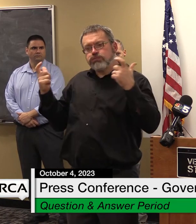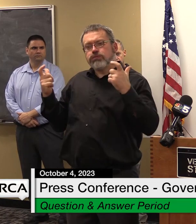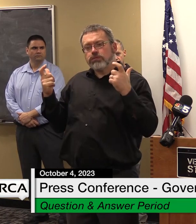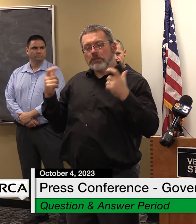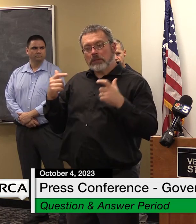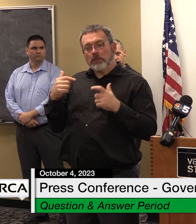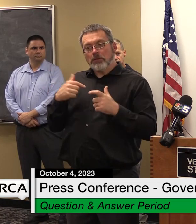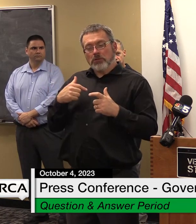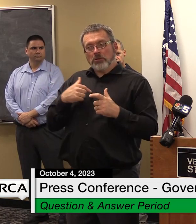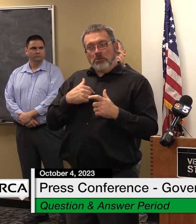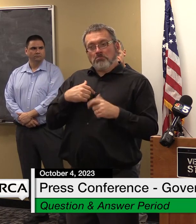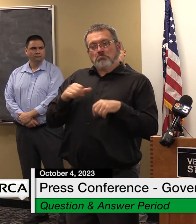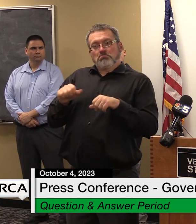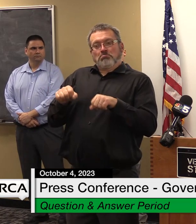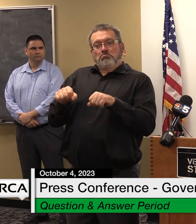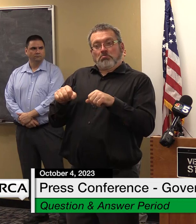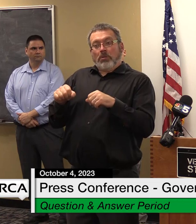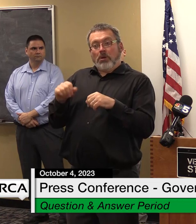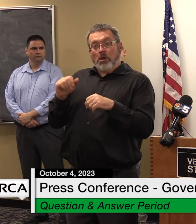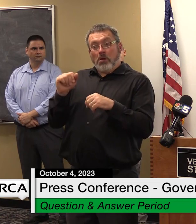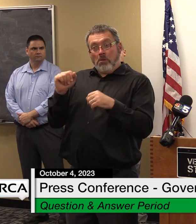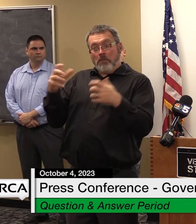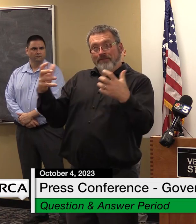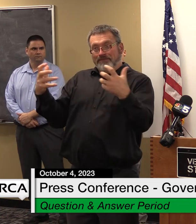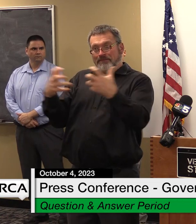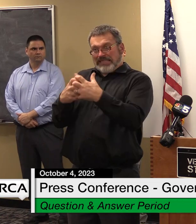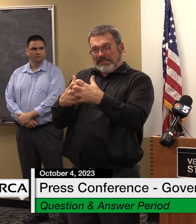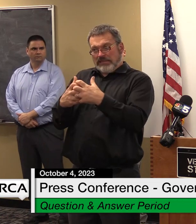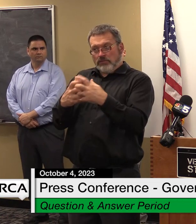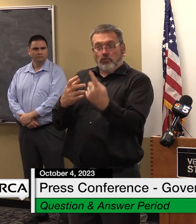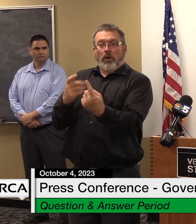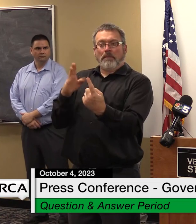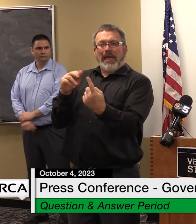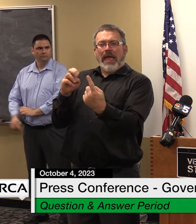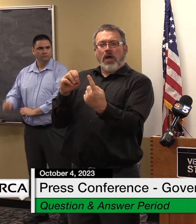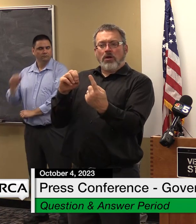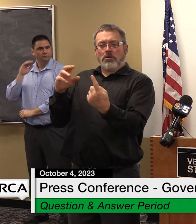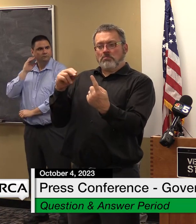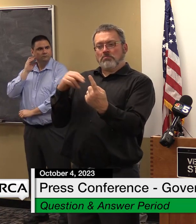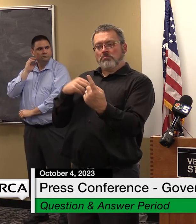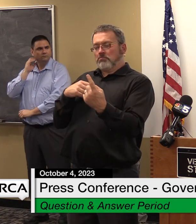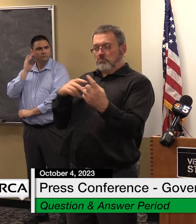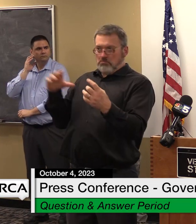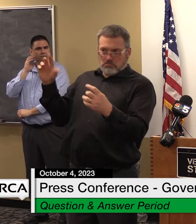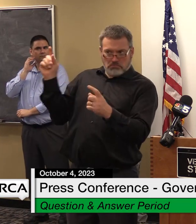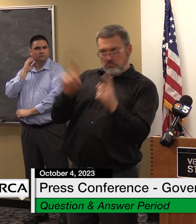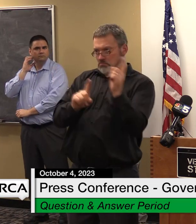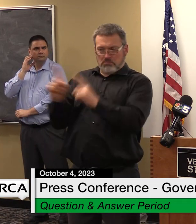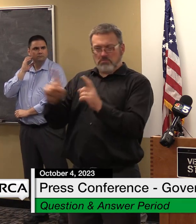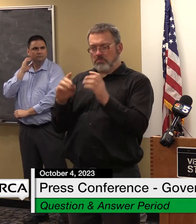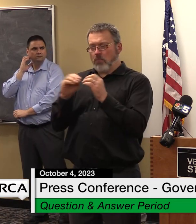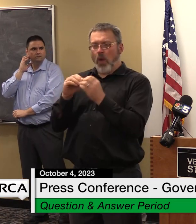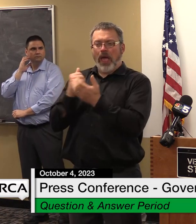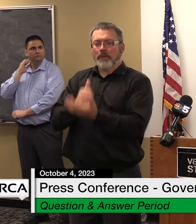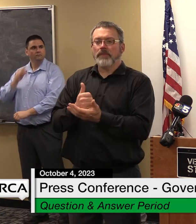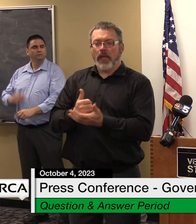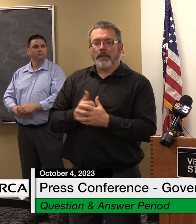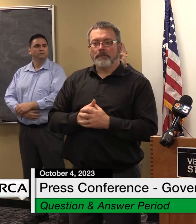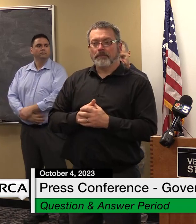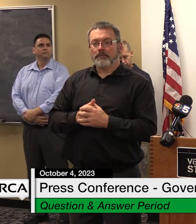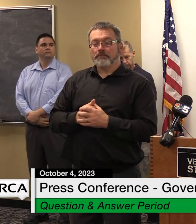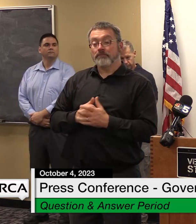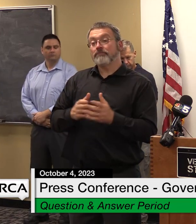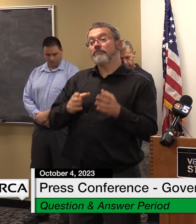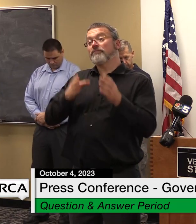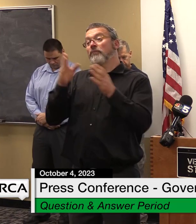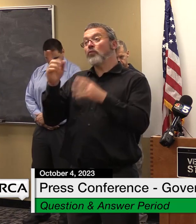needed in Barrie on our own. We need extra help, and that will mitigate some of these disasters in the